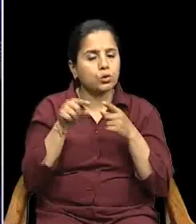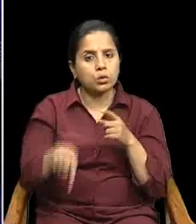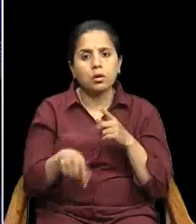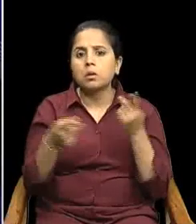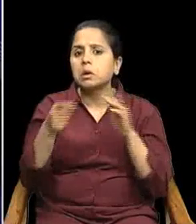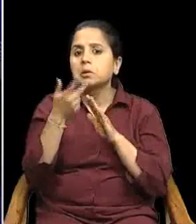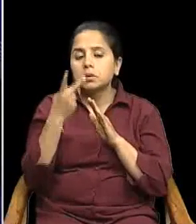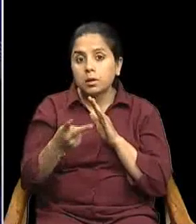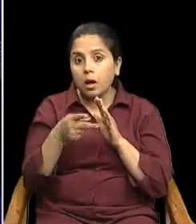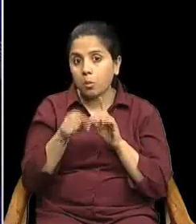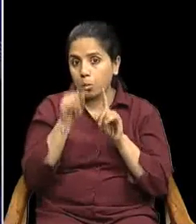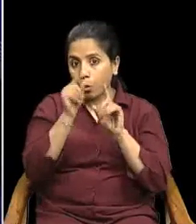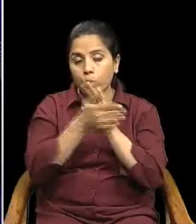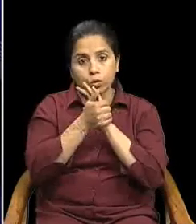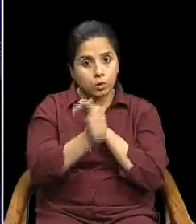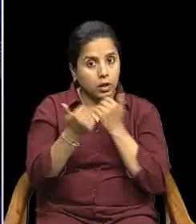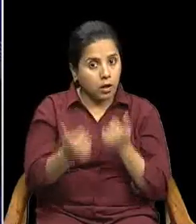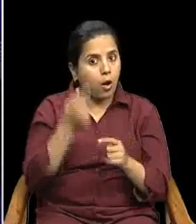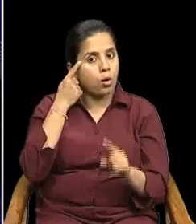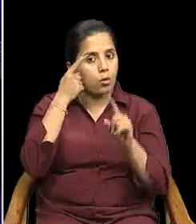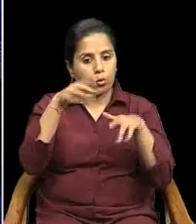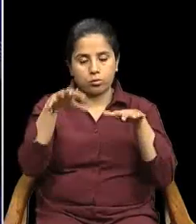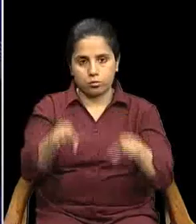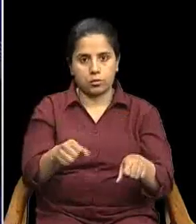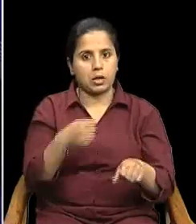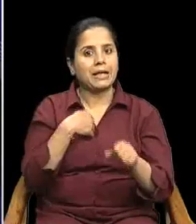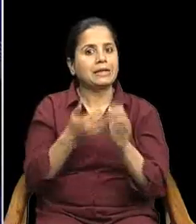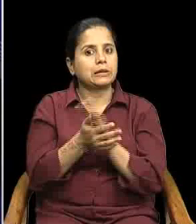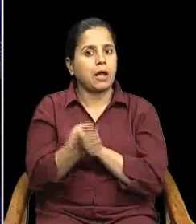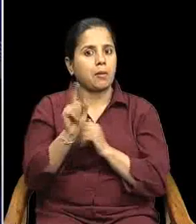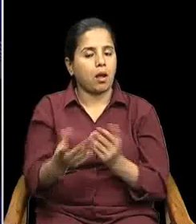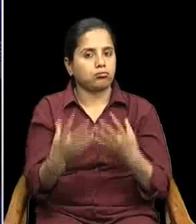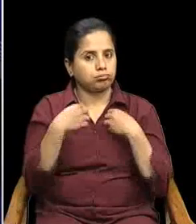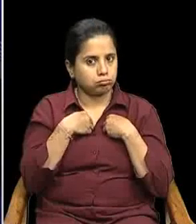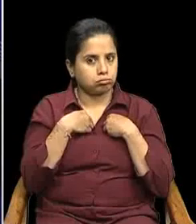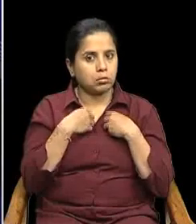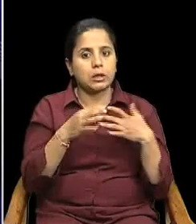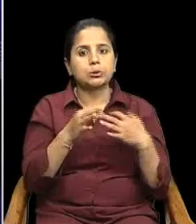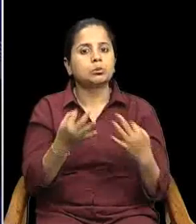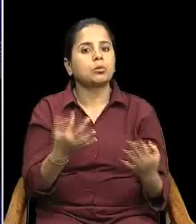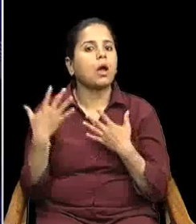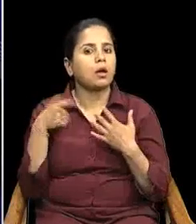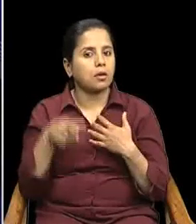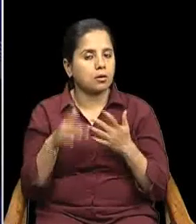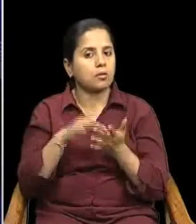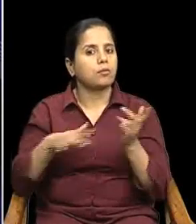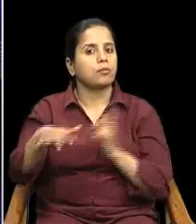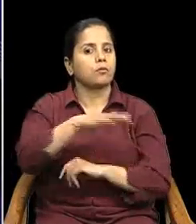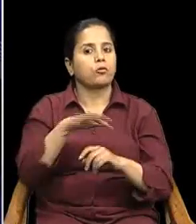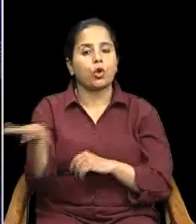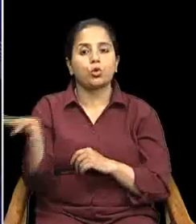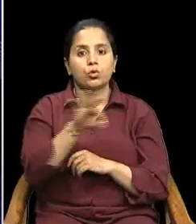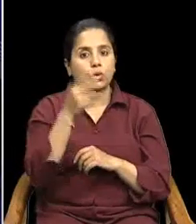skill. The goal is to possess the skills in a specialized area within a